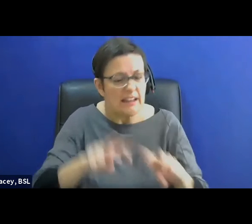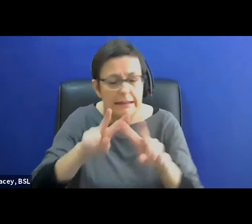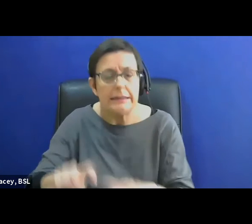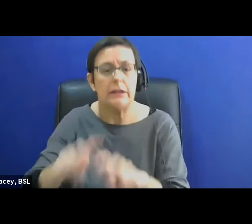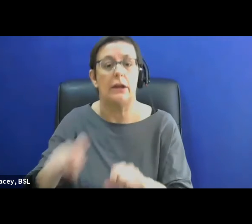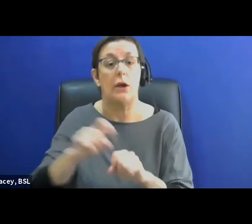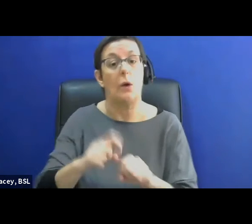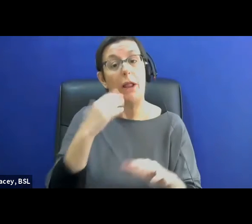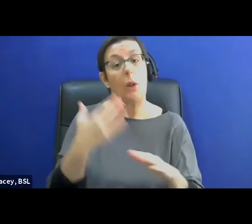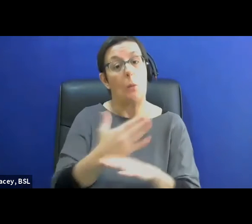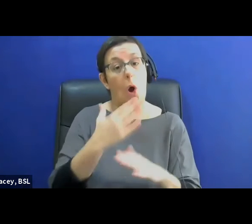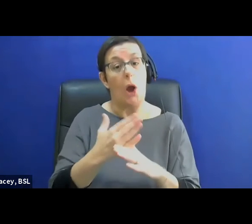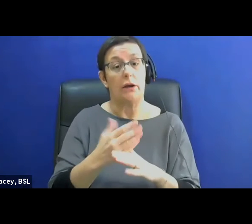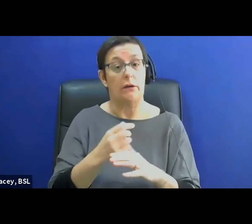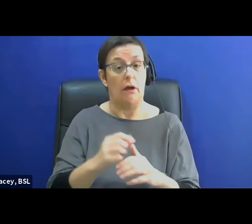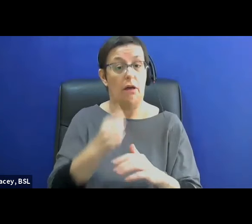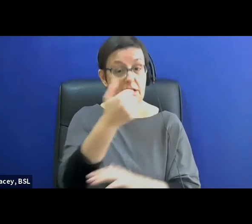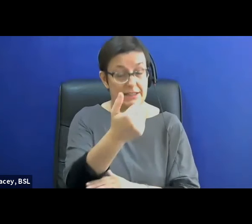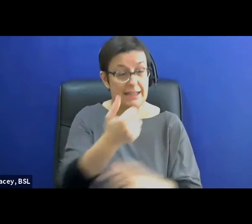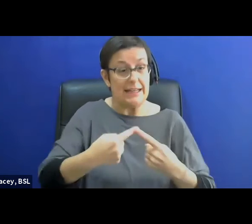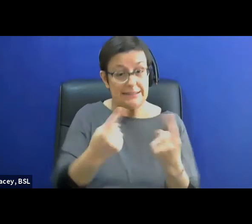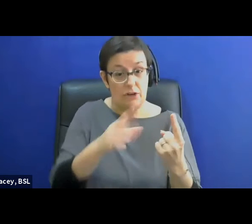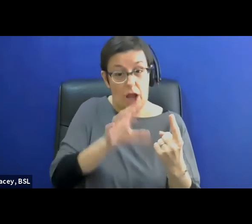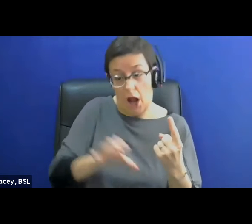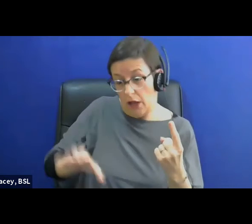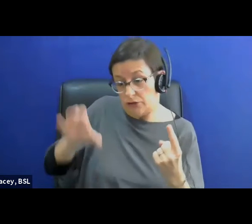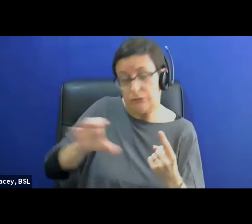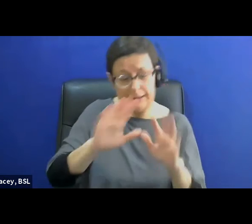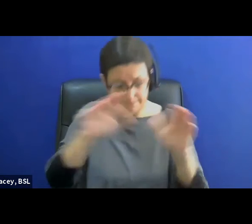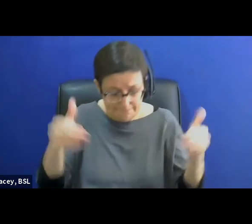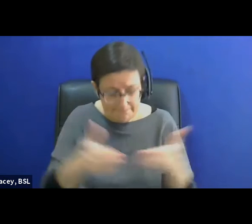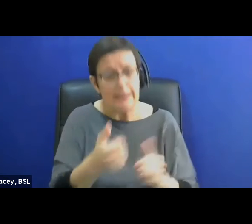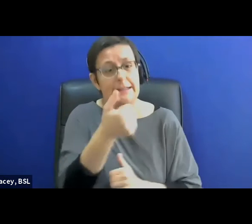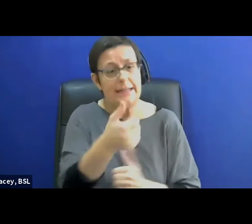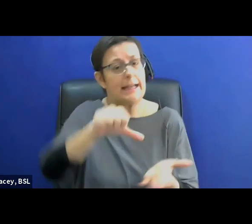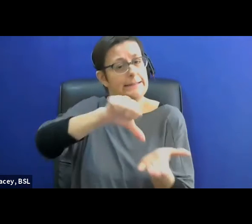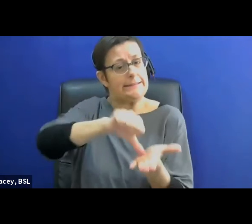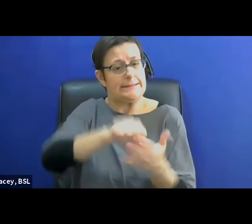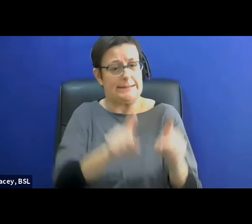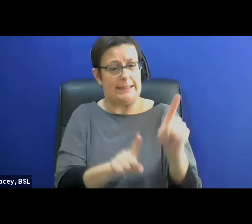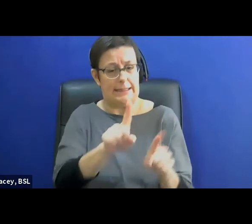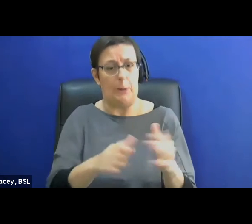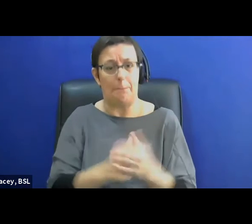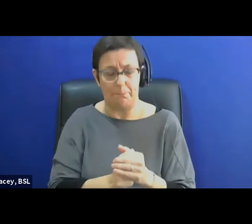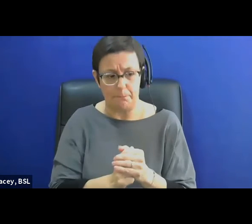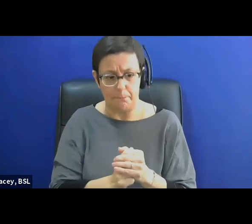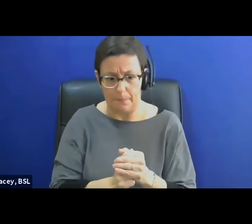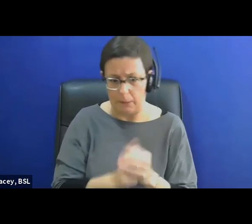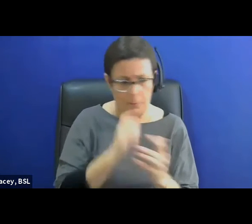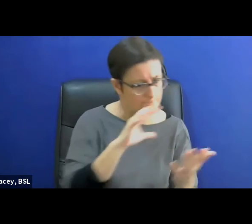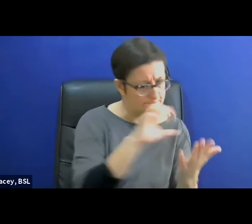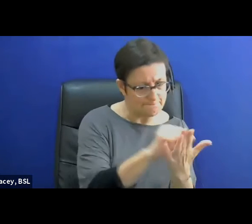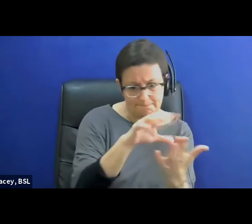in 6 different countries, all in lower and middle income settings. And we'll be looking to pick out common themes and global